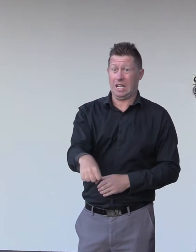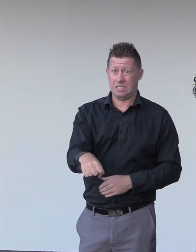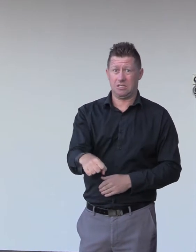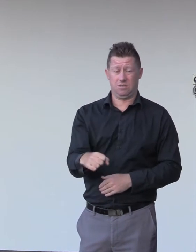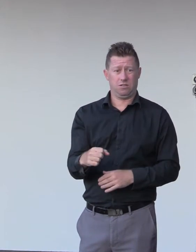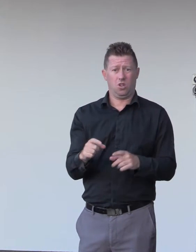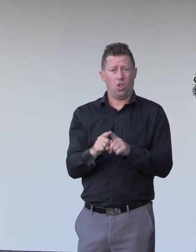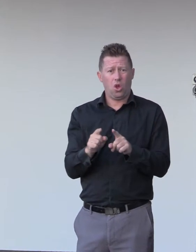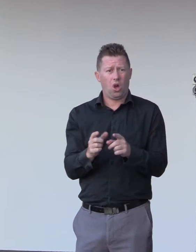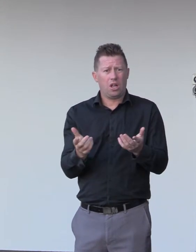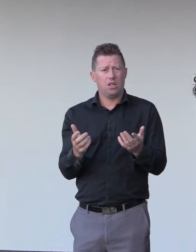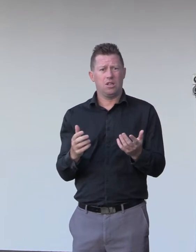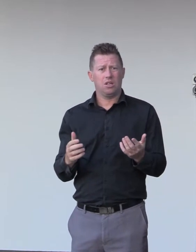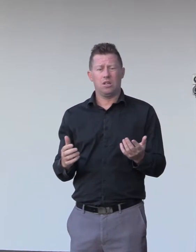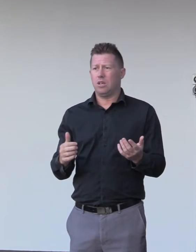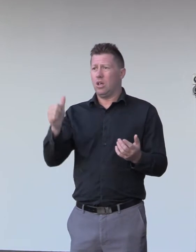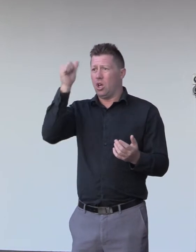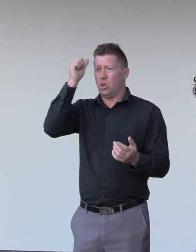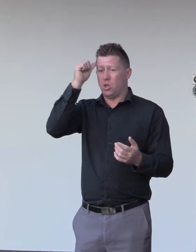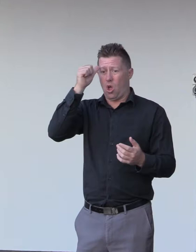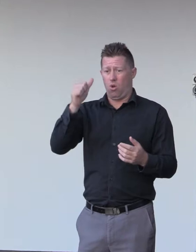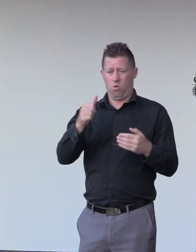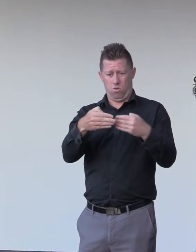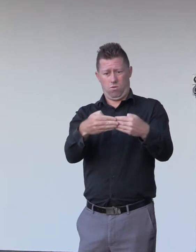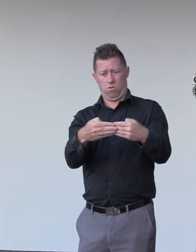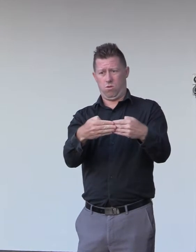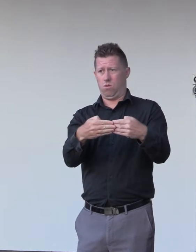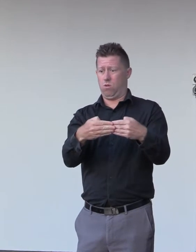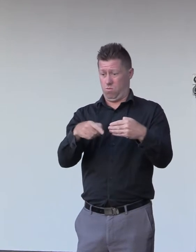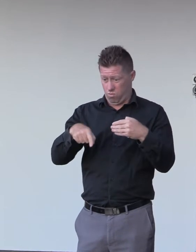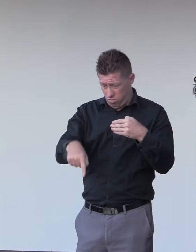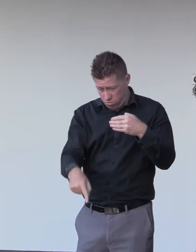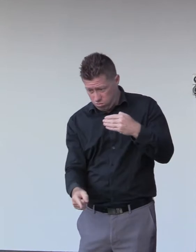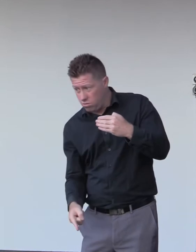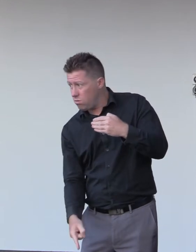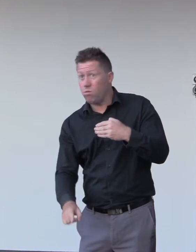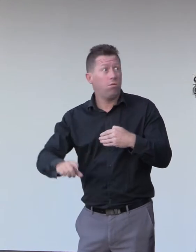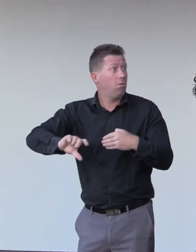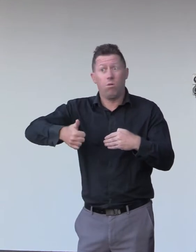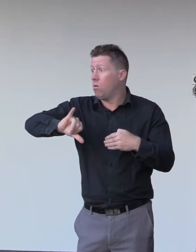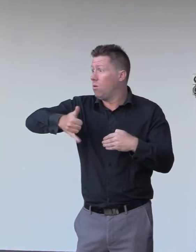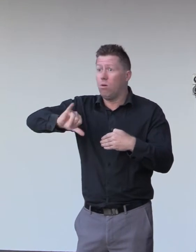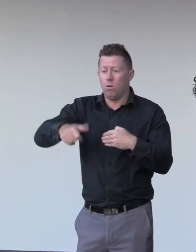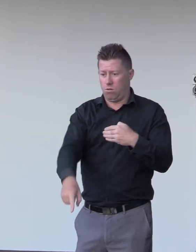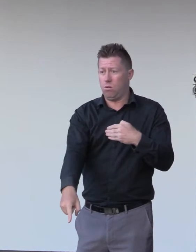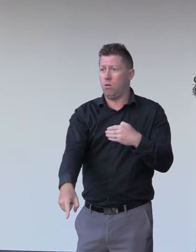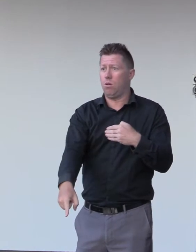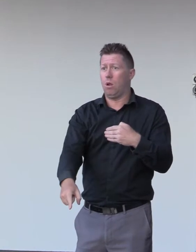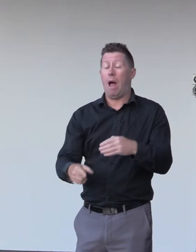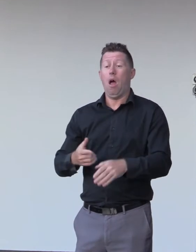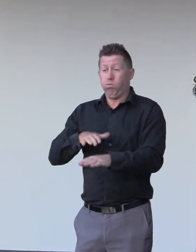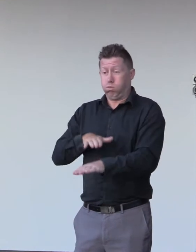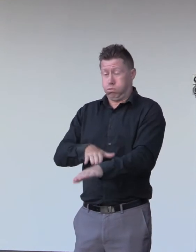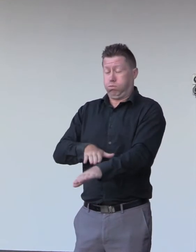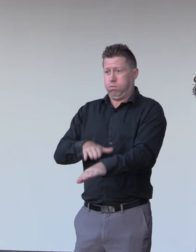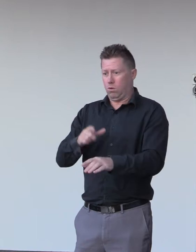in terms of the uncertainty with respect to the road structure, but could also exacerbate the existing damage, so we encourage